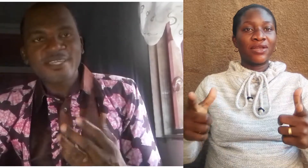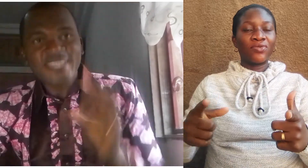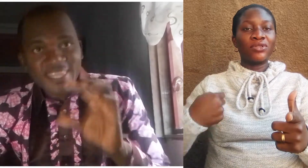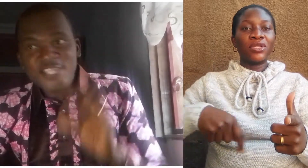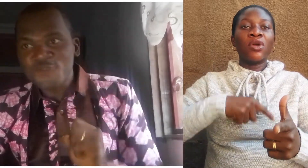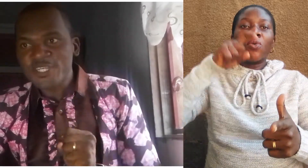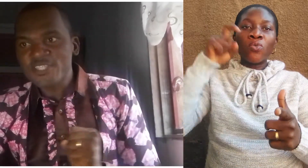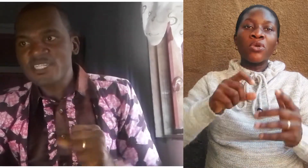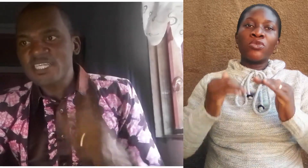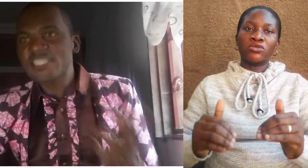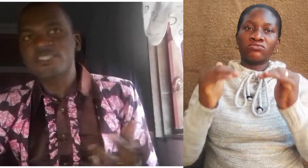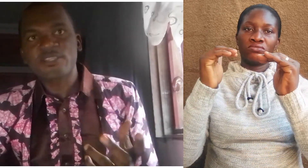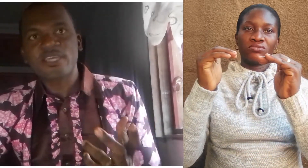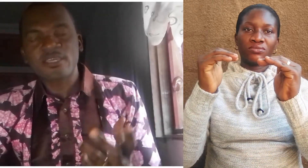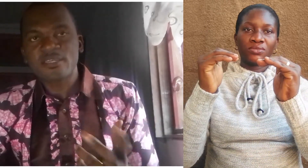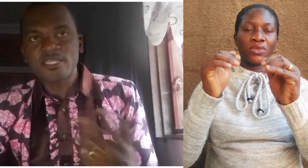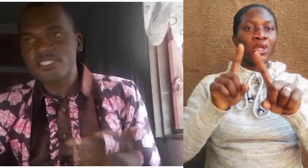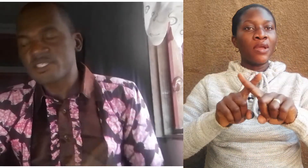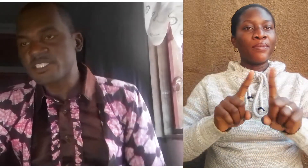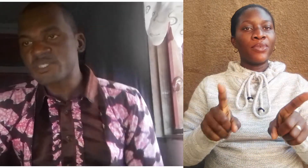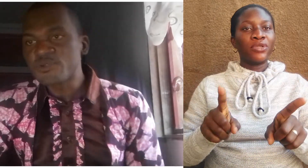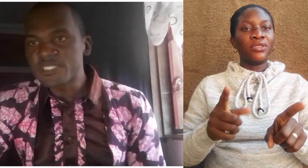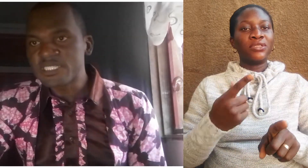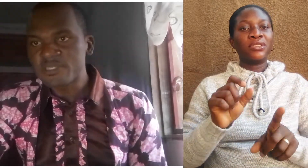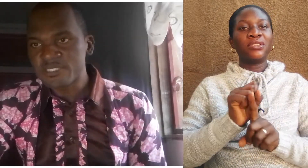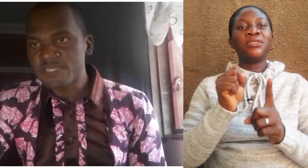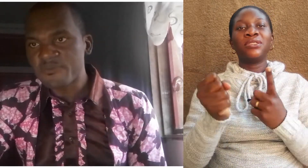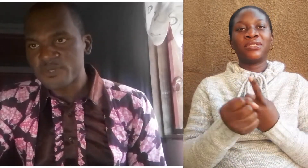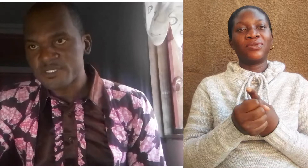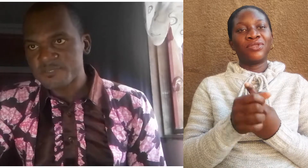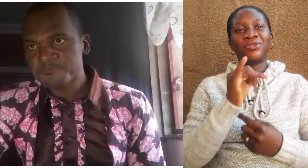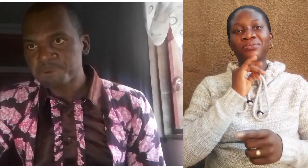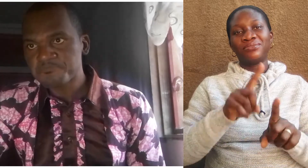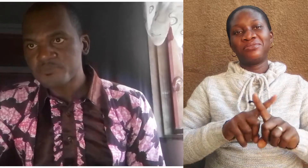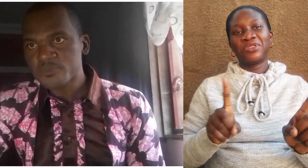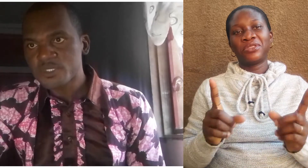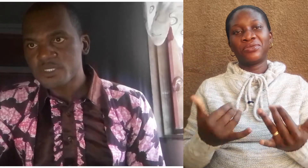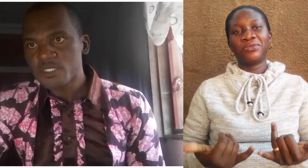But the situation is not is different.